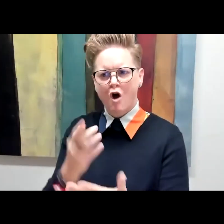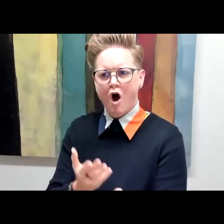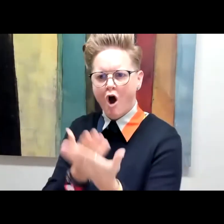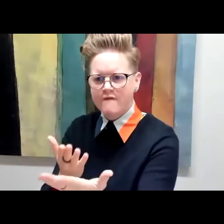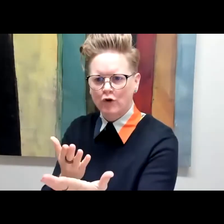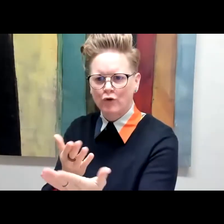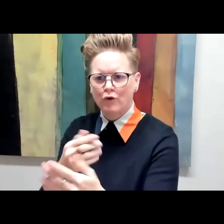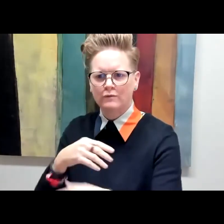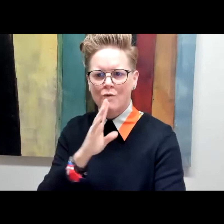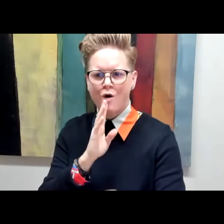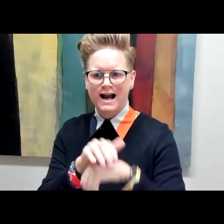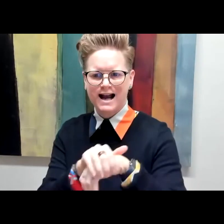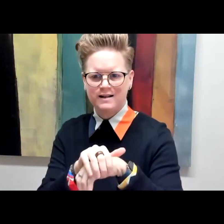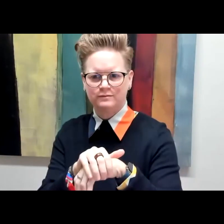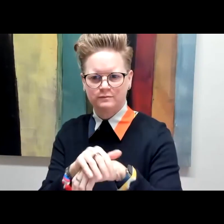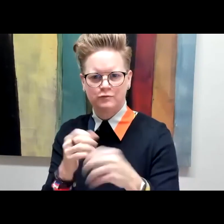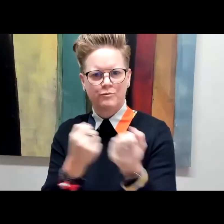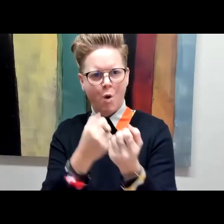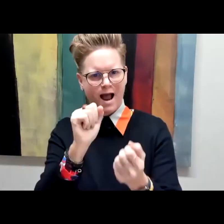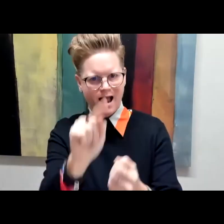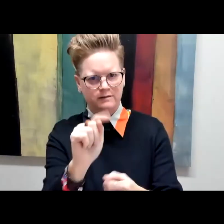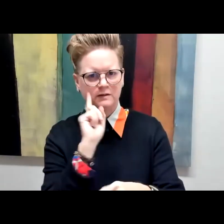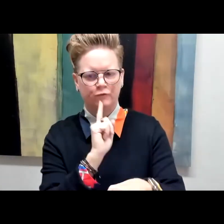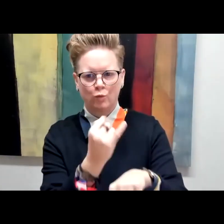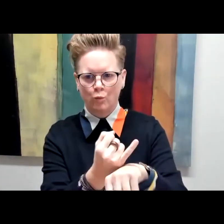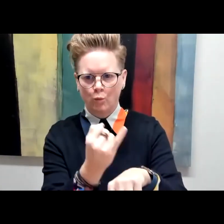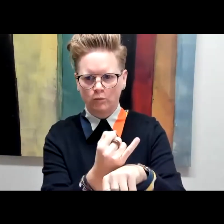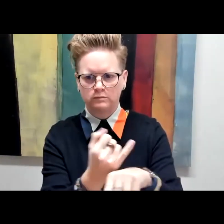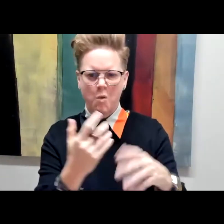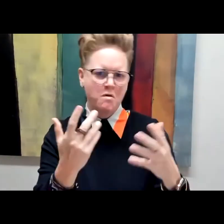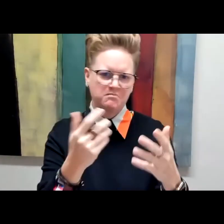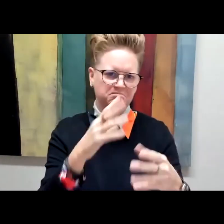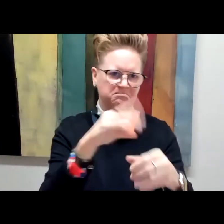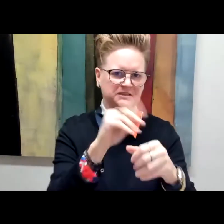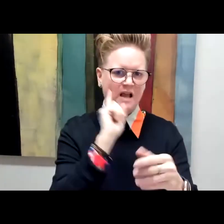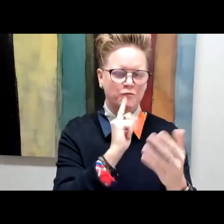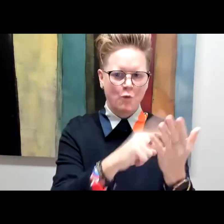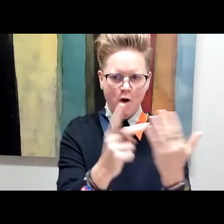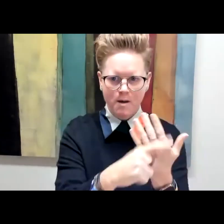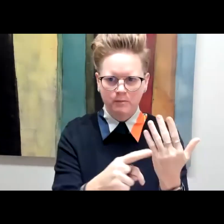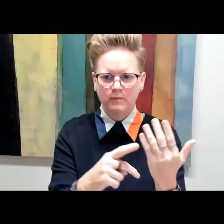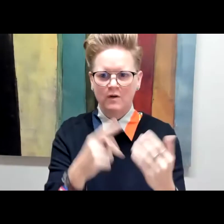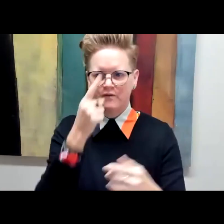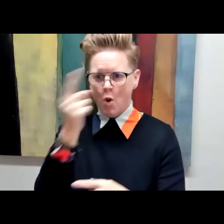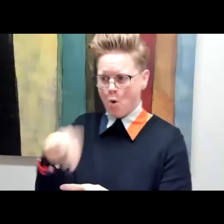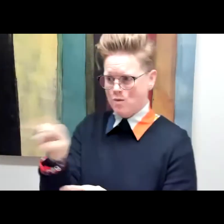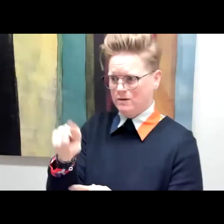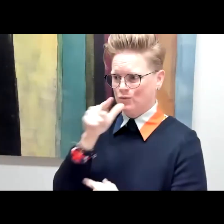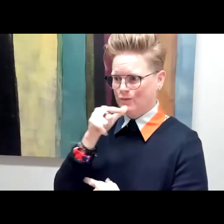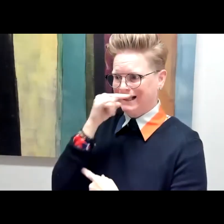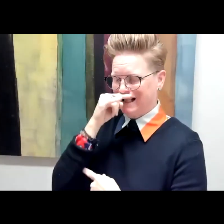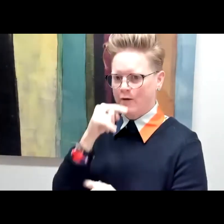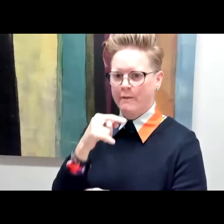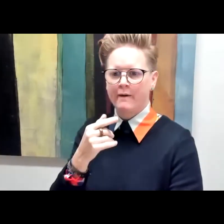you suggest we should offer spoken English support at deaf schools or in deaf